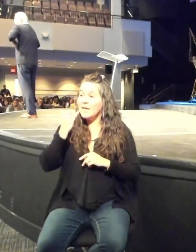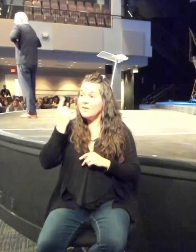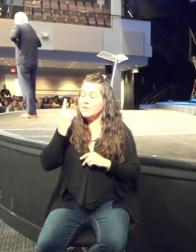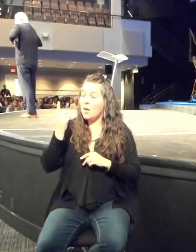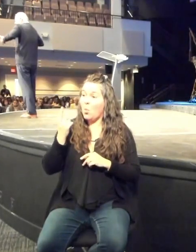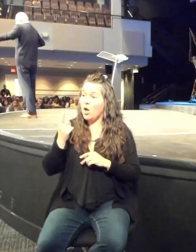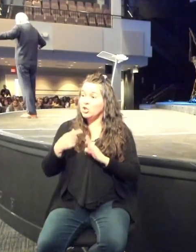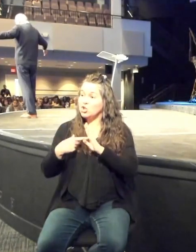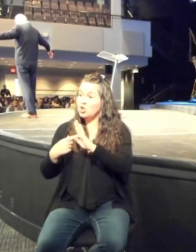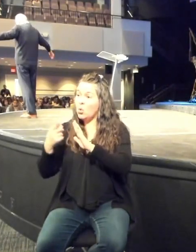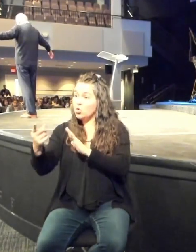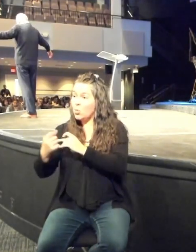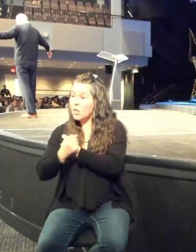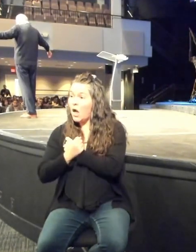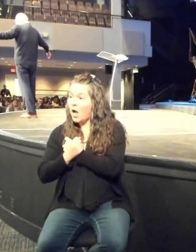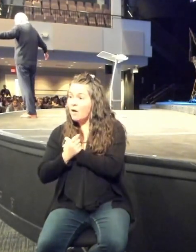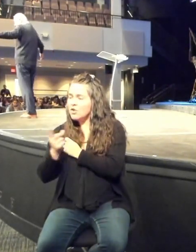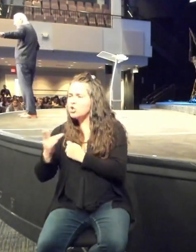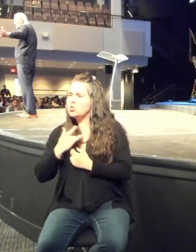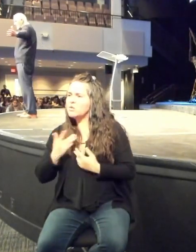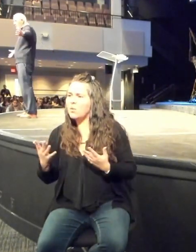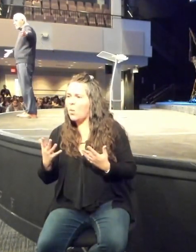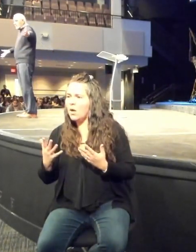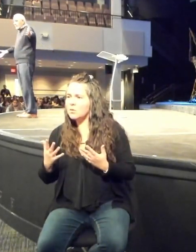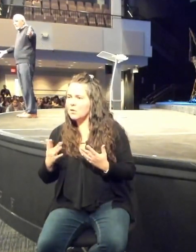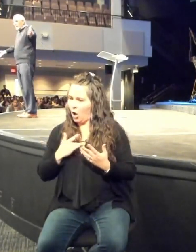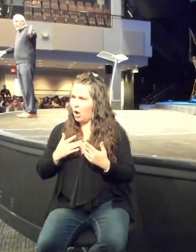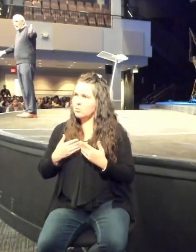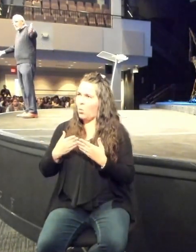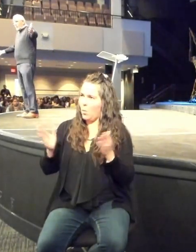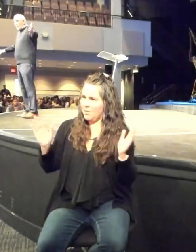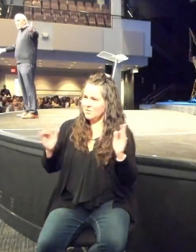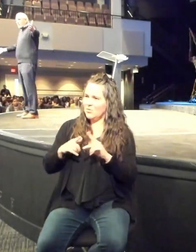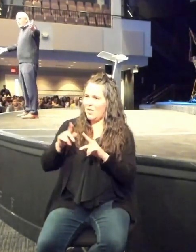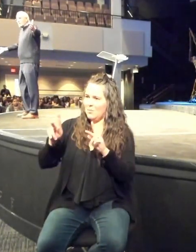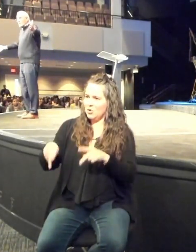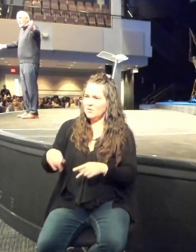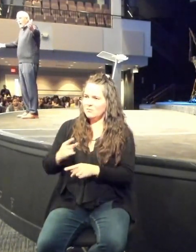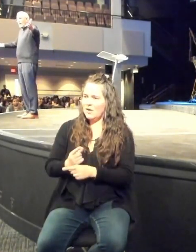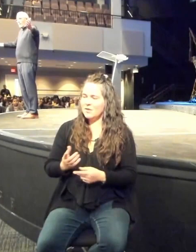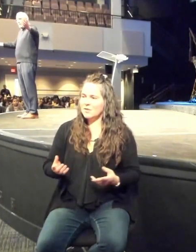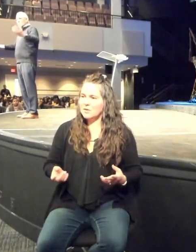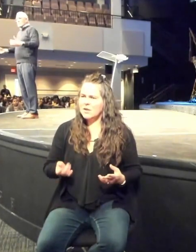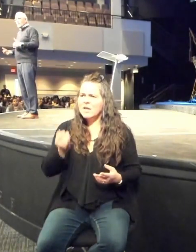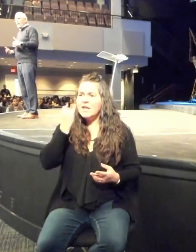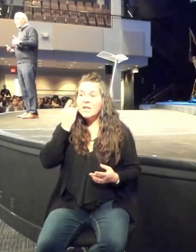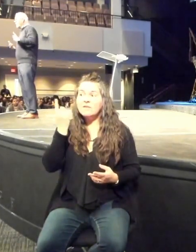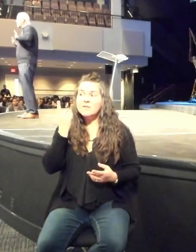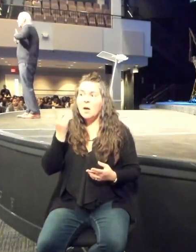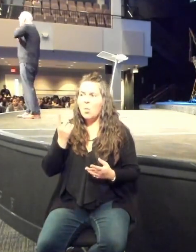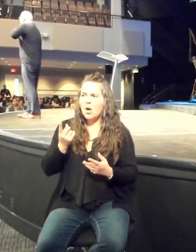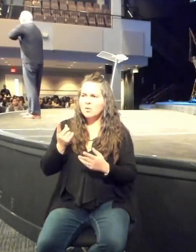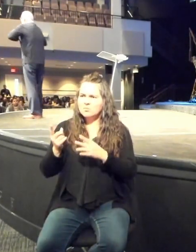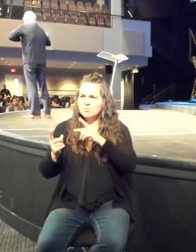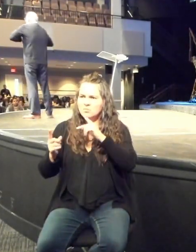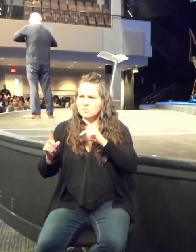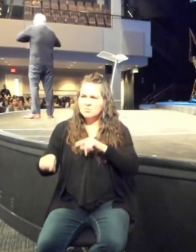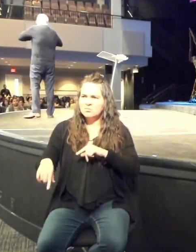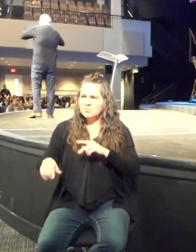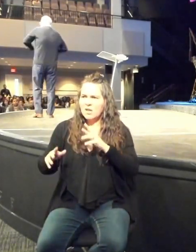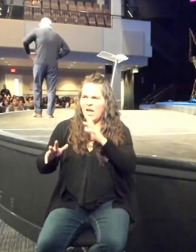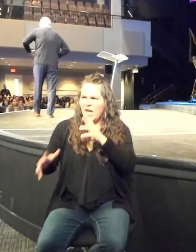With tender, you open your heart to people who love you, correct? Amen. If someone treats you with hate or disrespect, what do you do with your